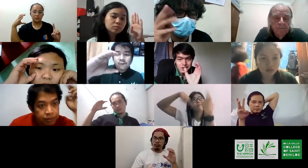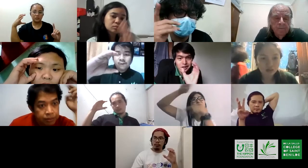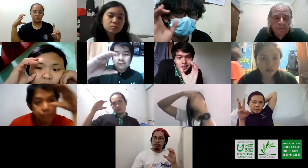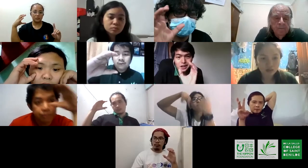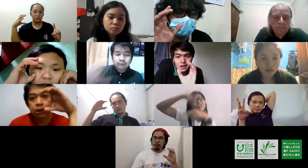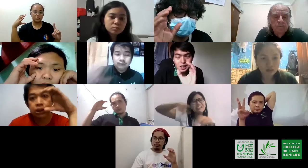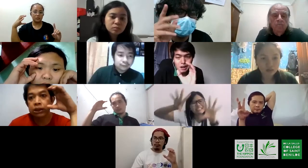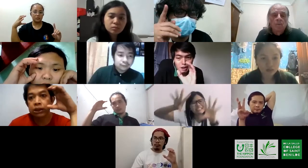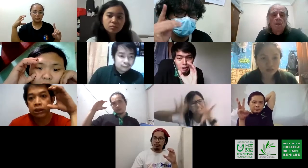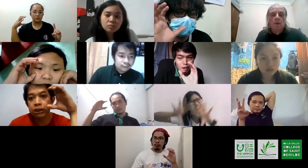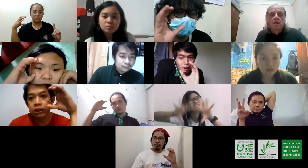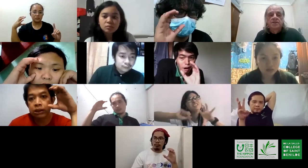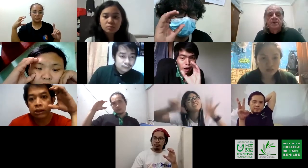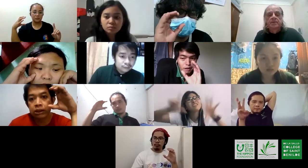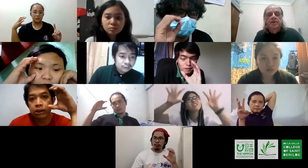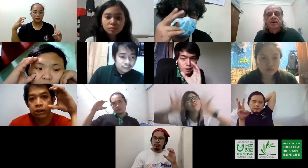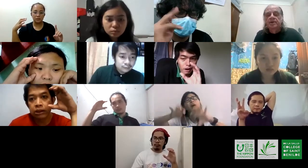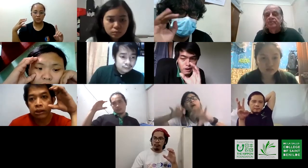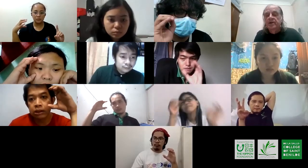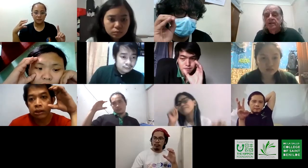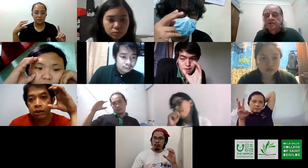B. C, Paris, France.